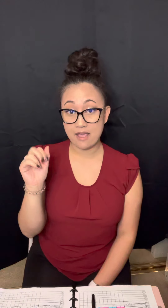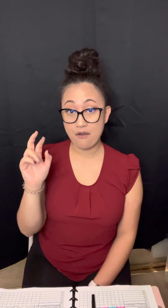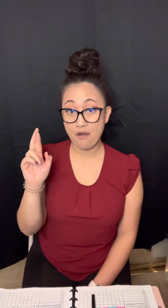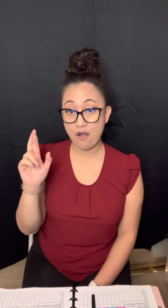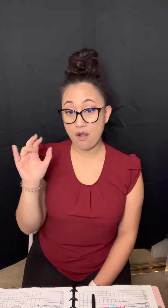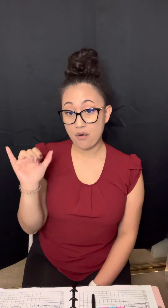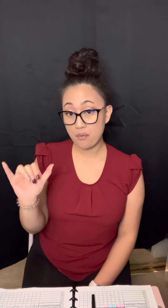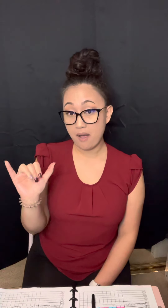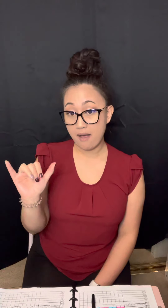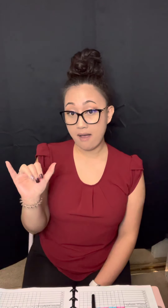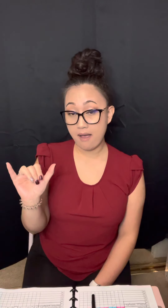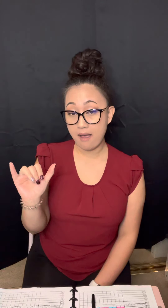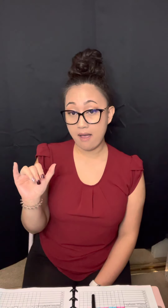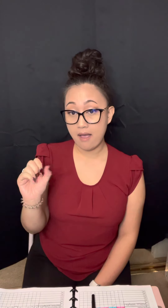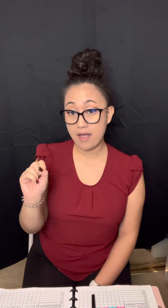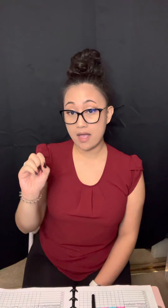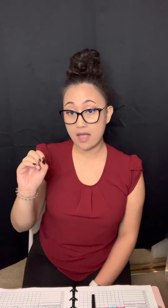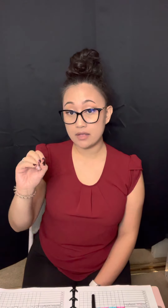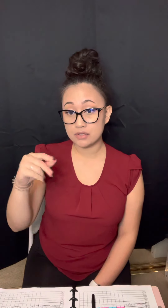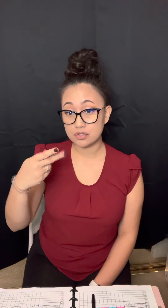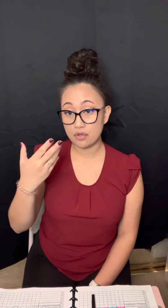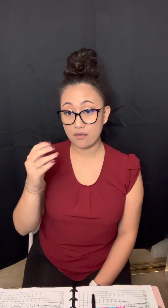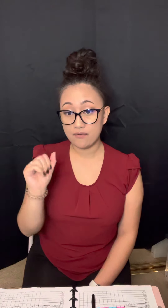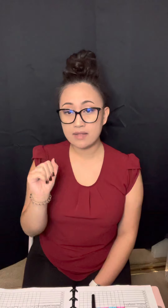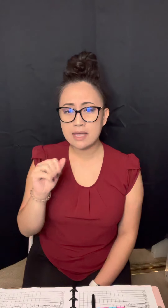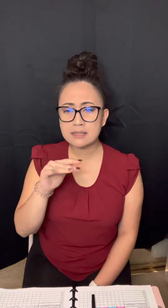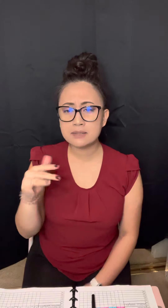C-A-R-R-Y. Sophia, what does that spell?